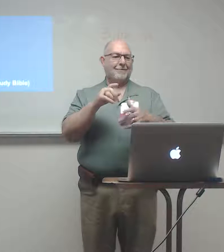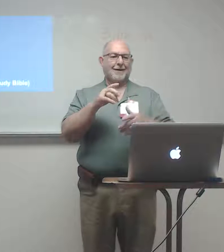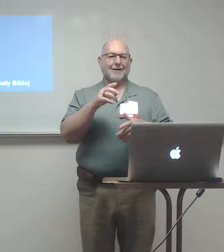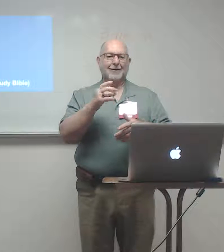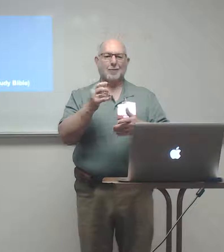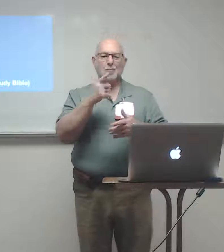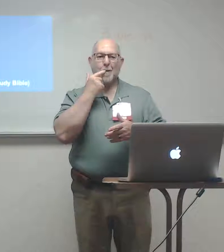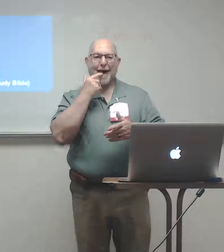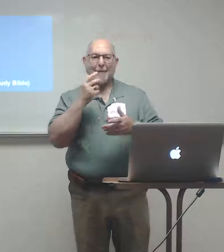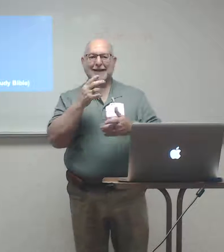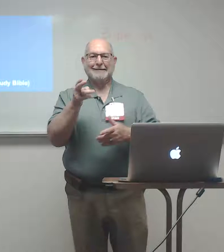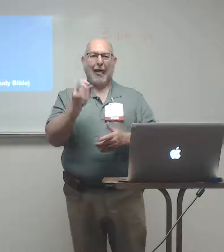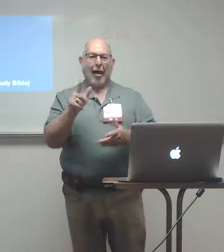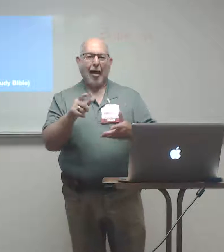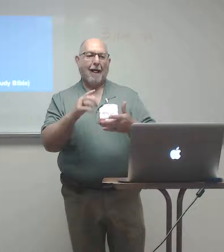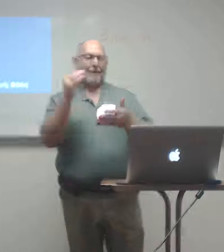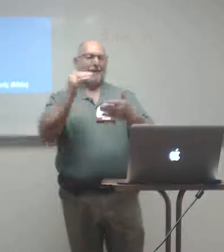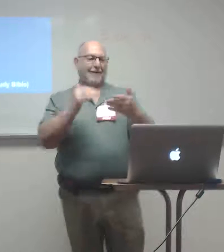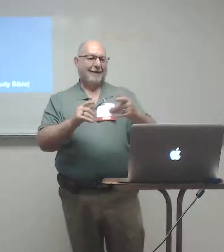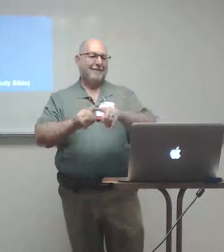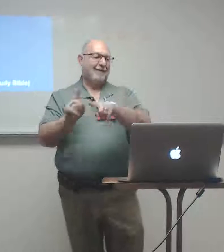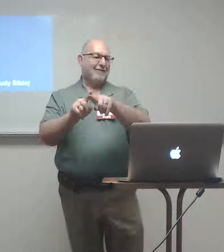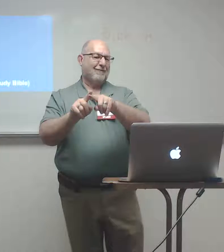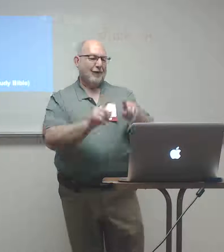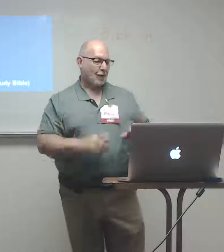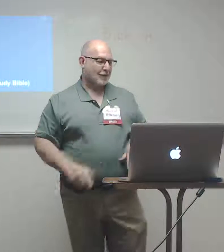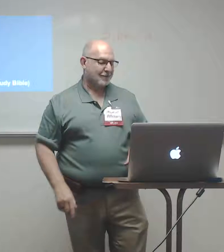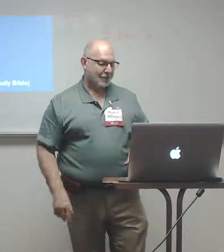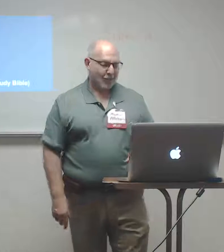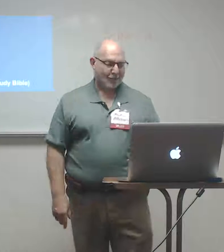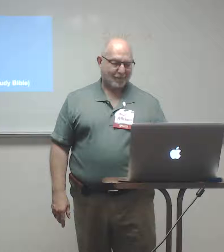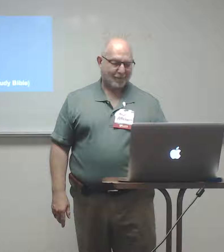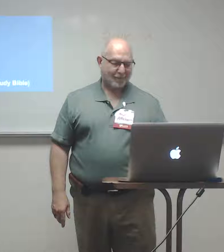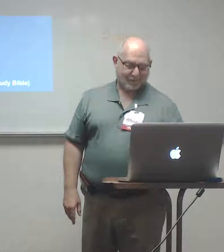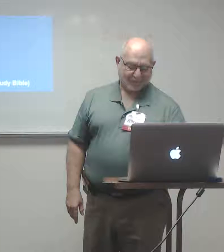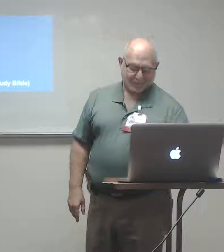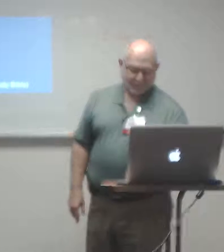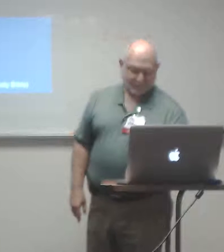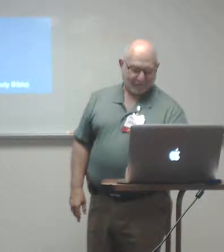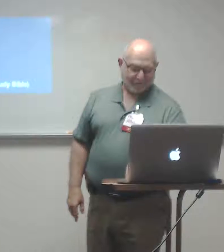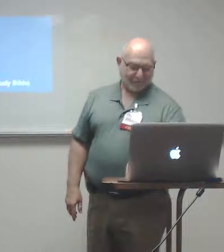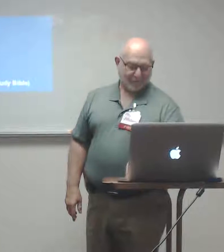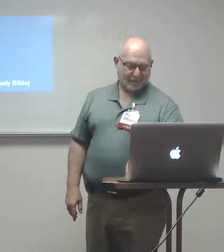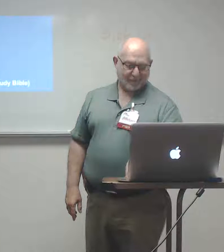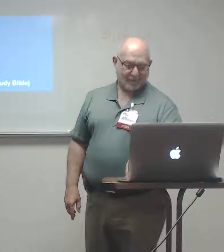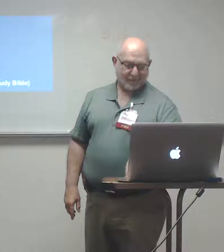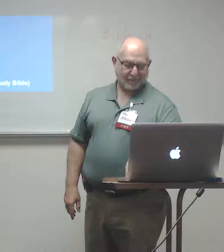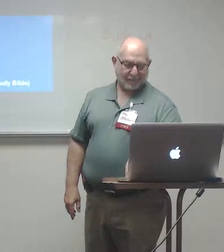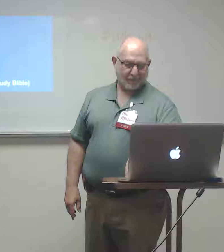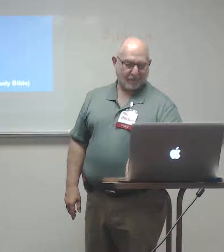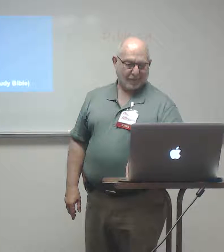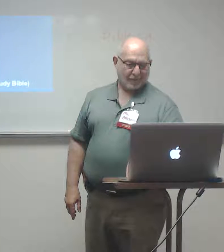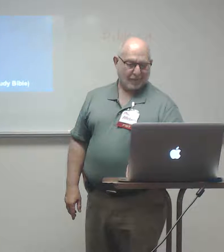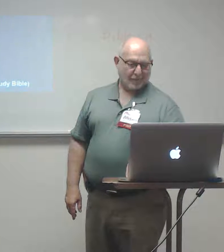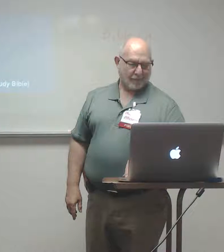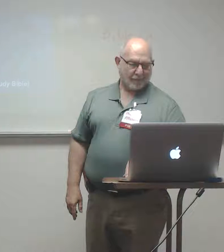about water, or you know, red might mean hell or something. They just color code them different ways.